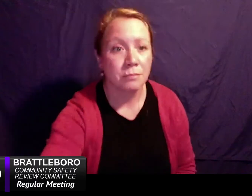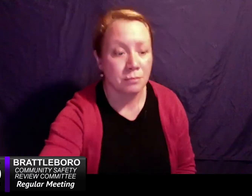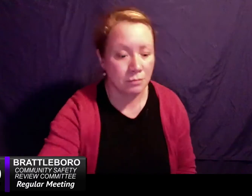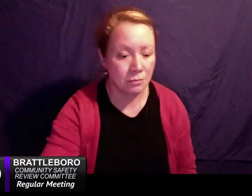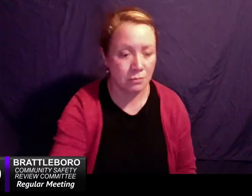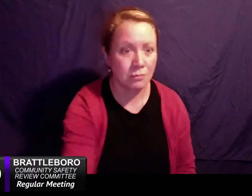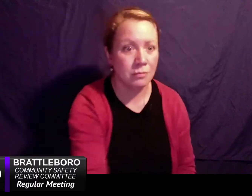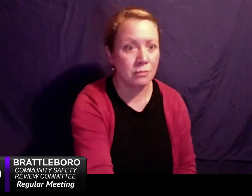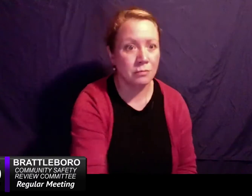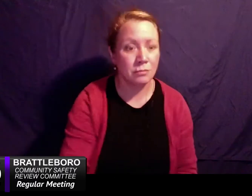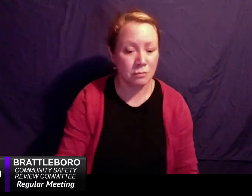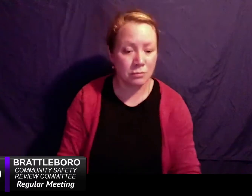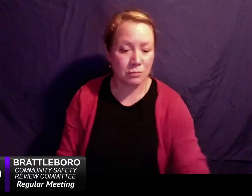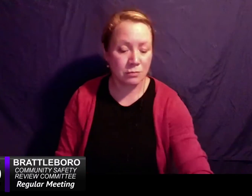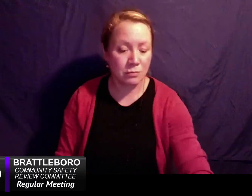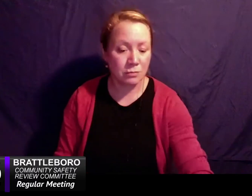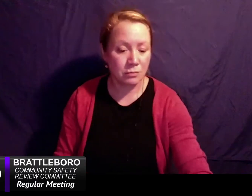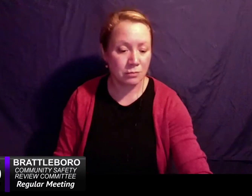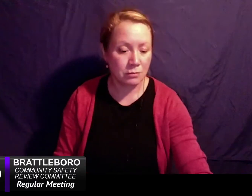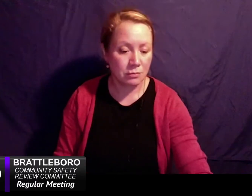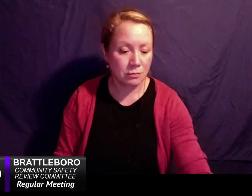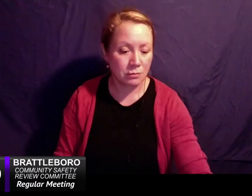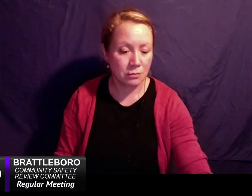that we are protecting